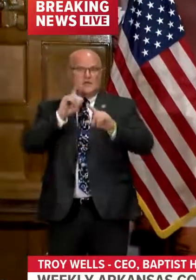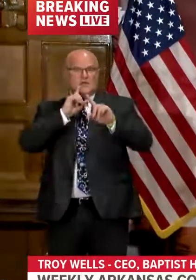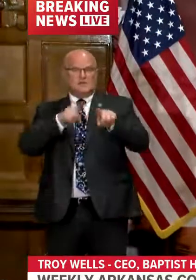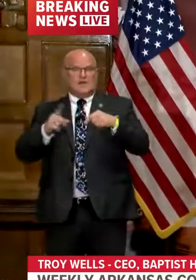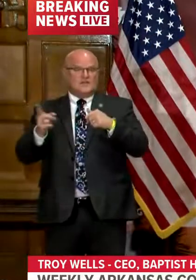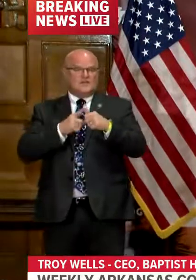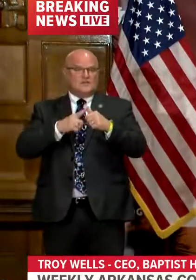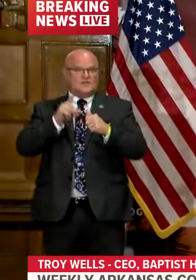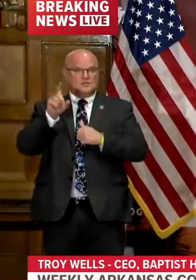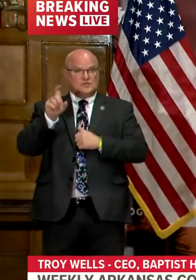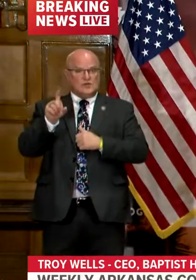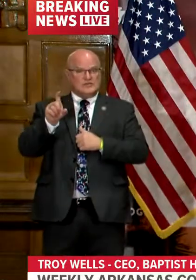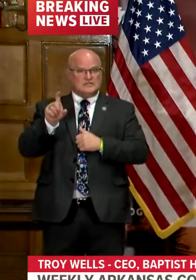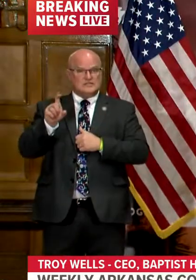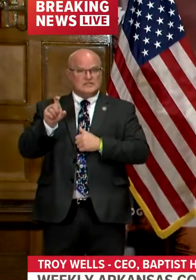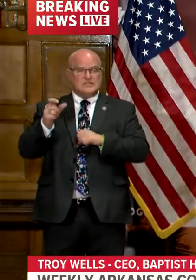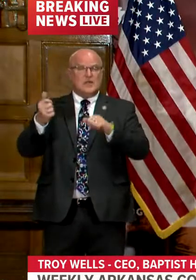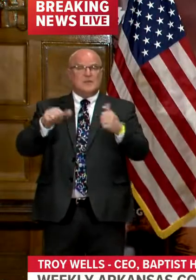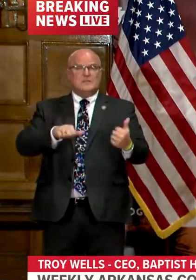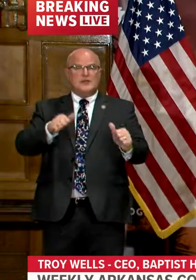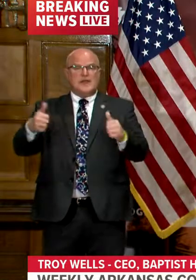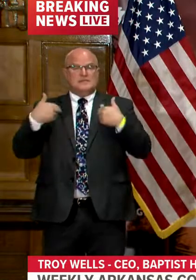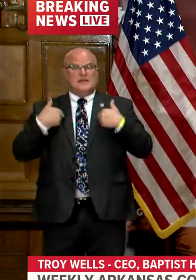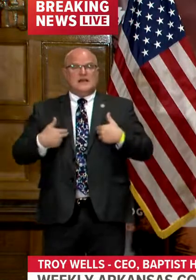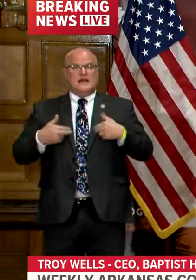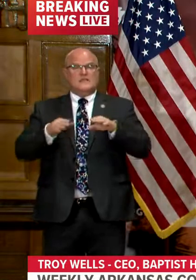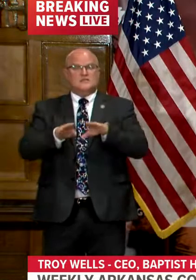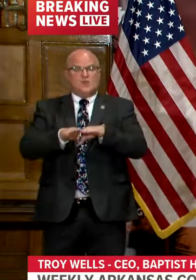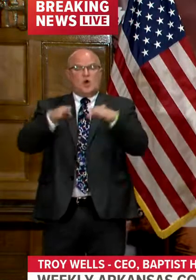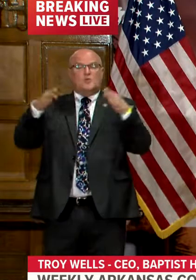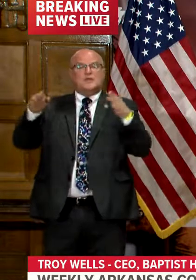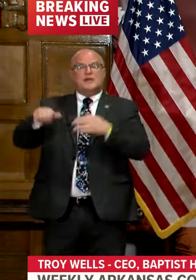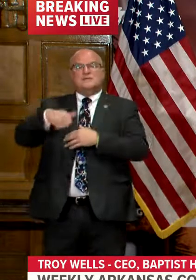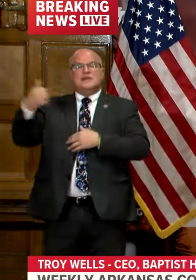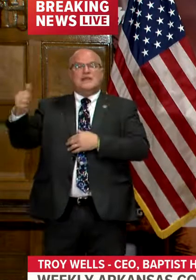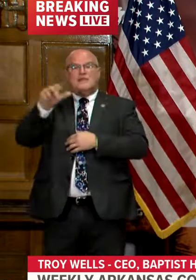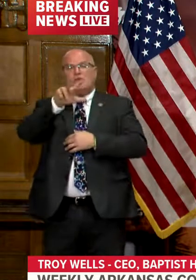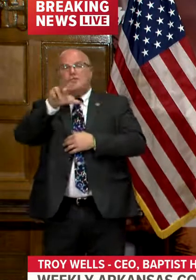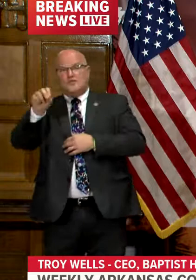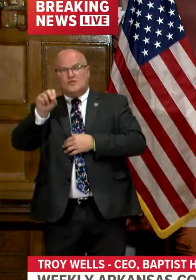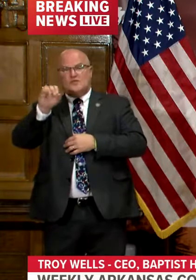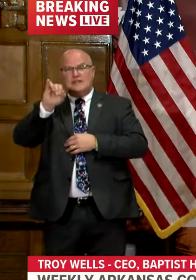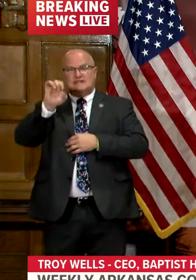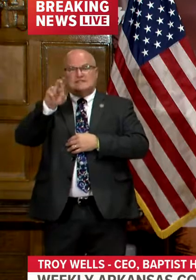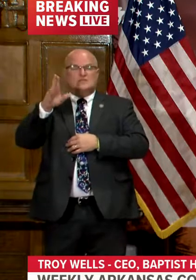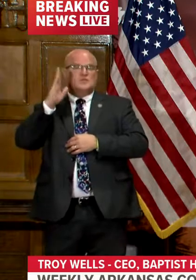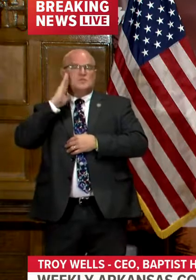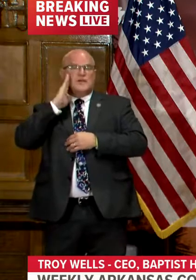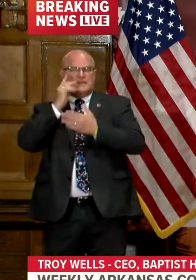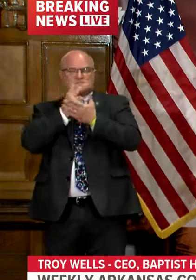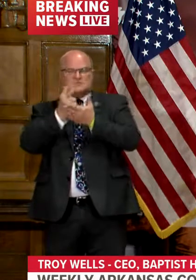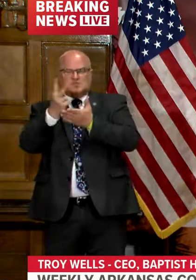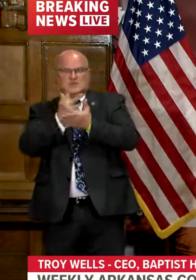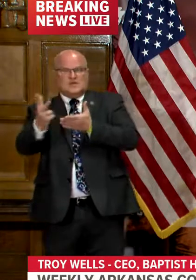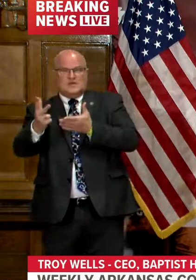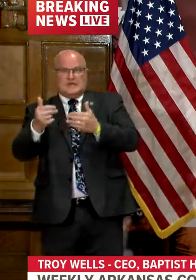to your first question, Baptist Health is opening up another 30 ICU beds in the coming weeks.